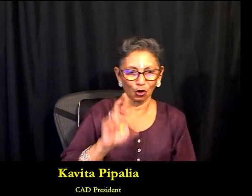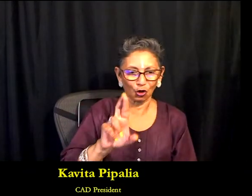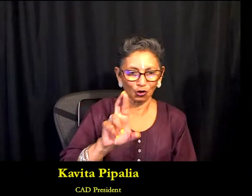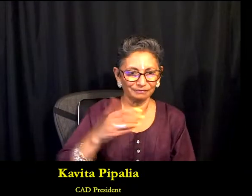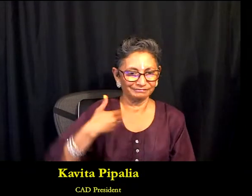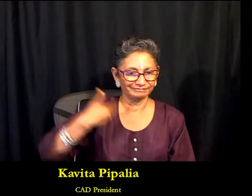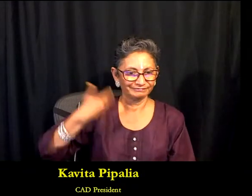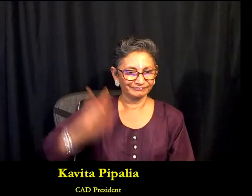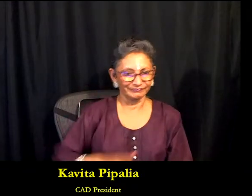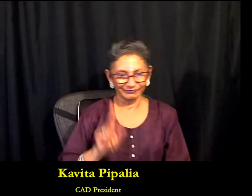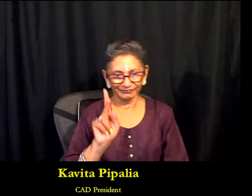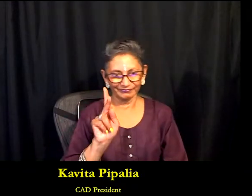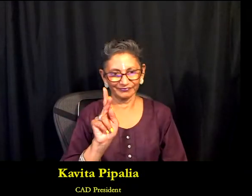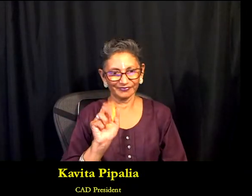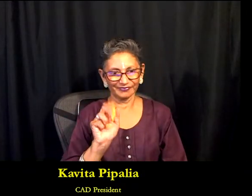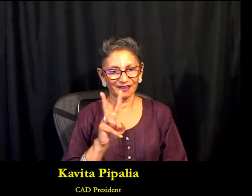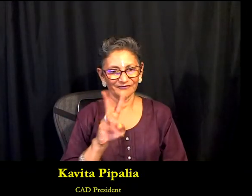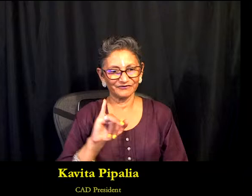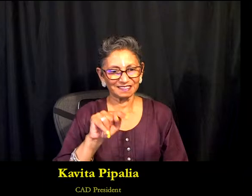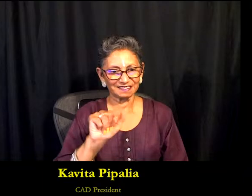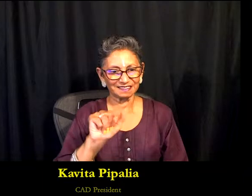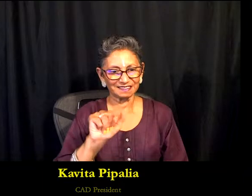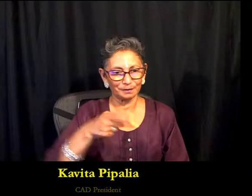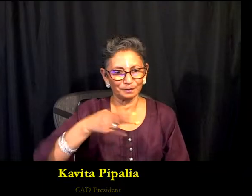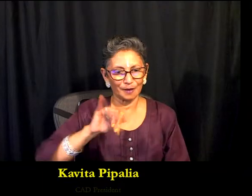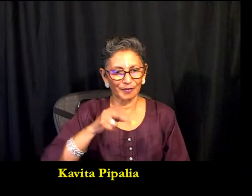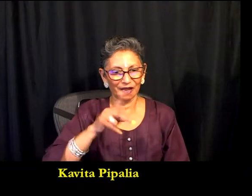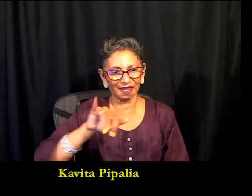Thank you.